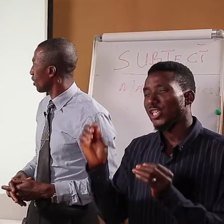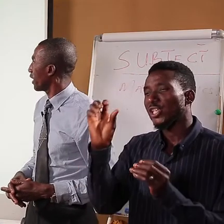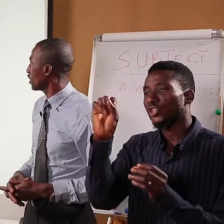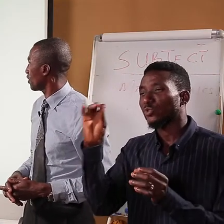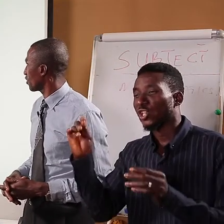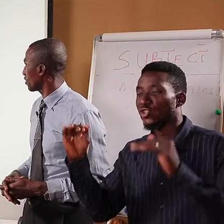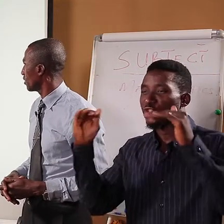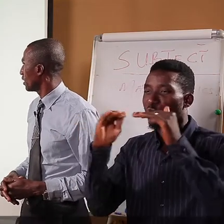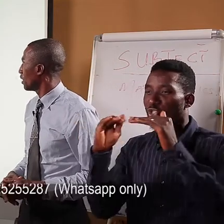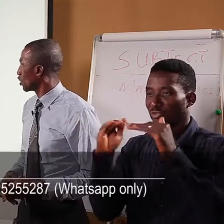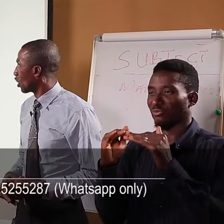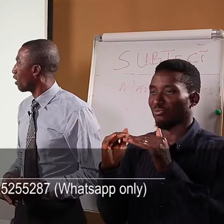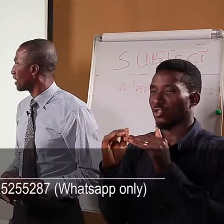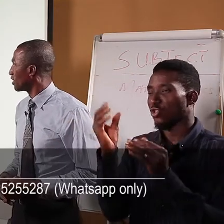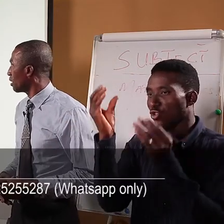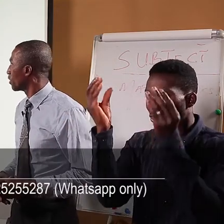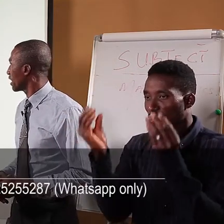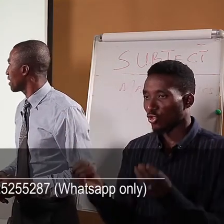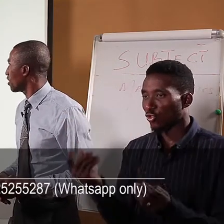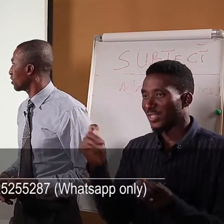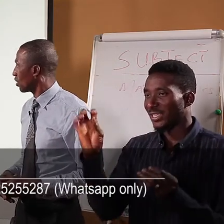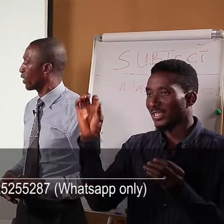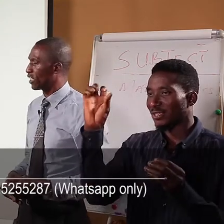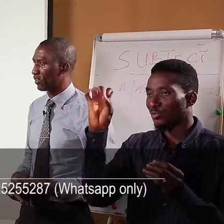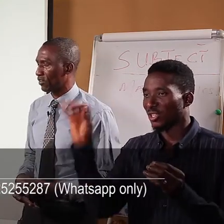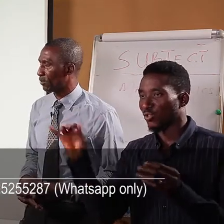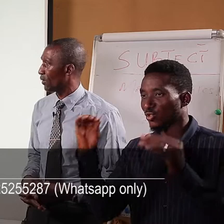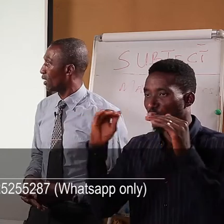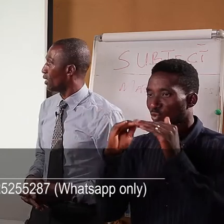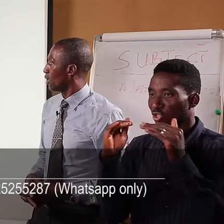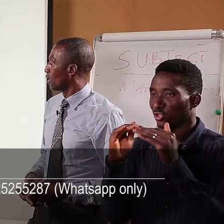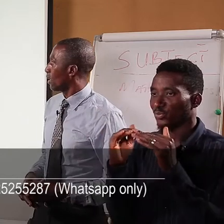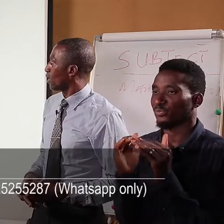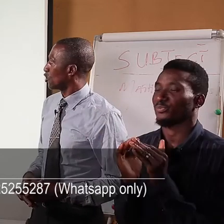simultaneous equations. Solve the simultaneous equations.